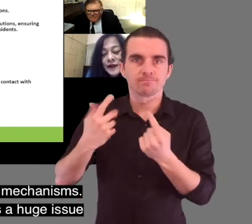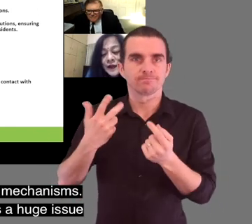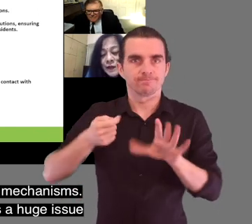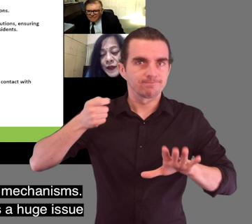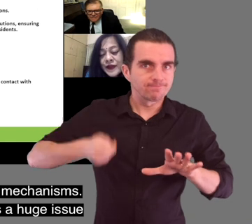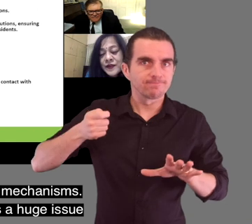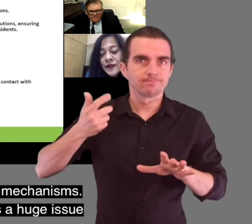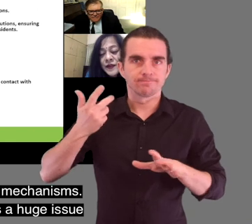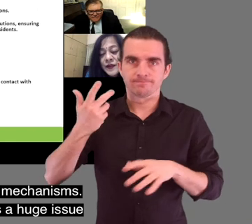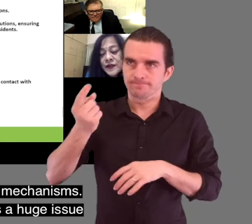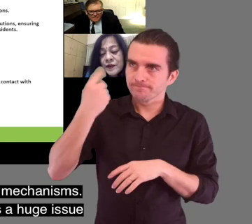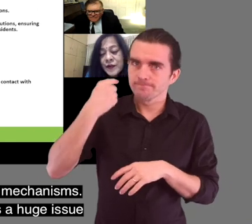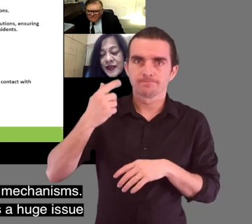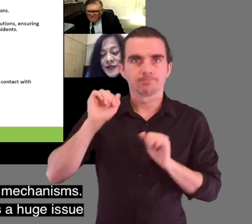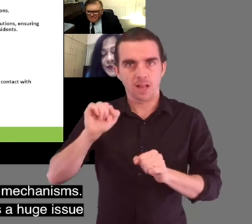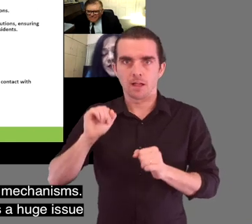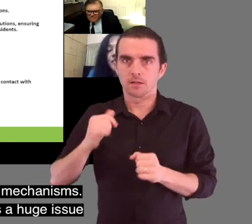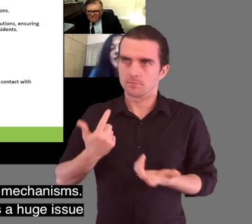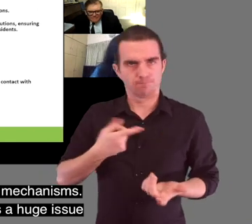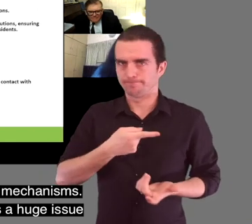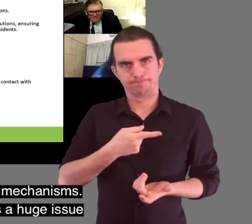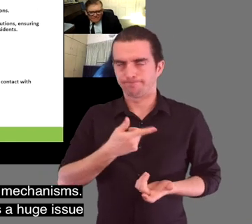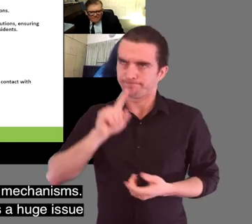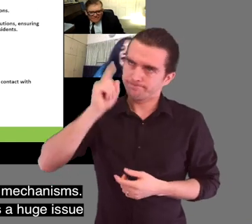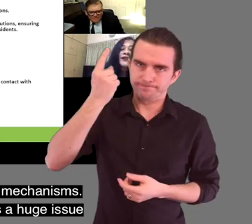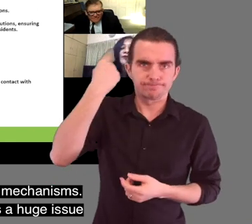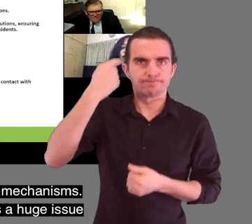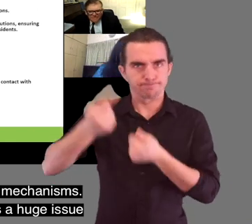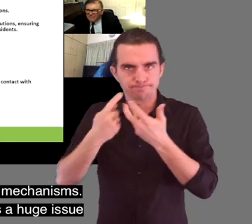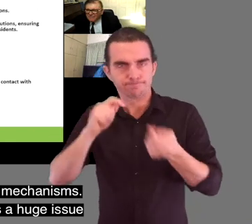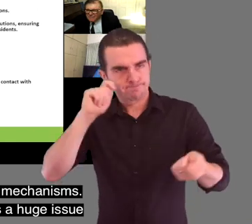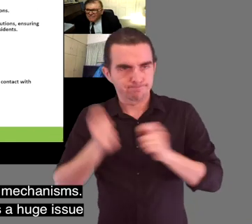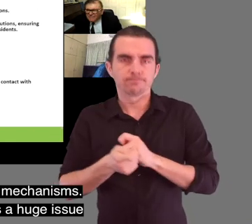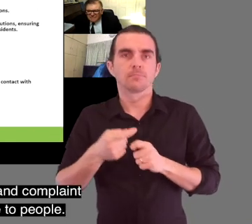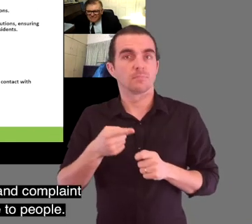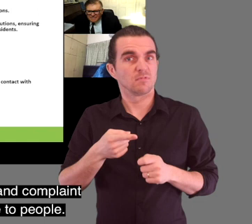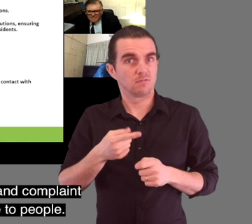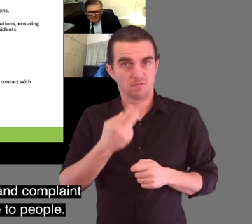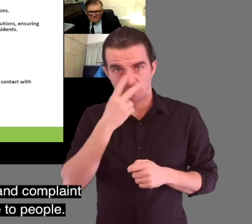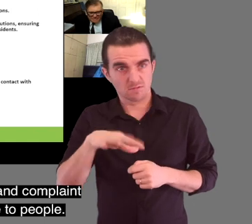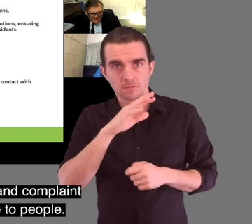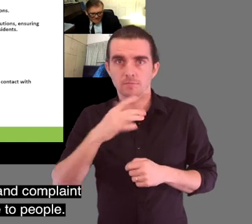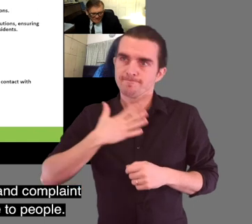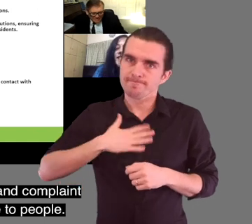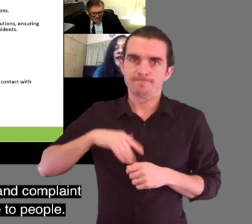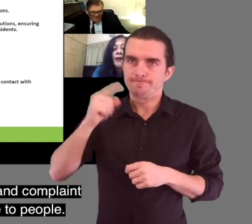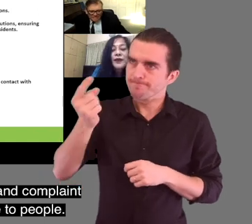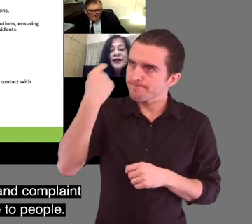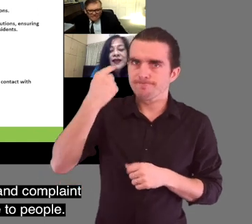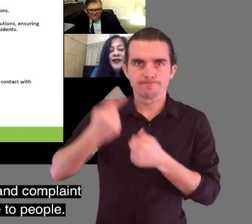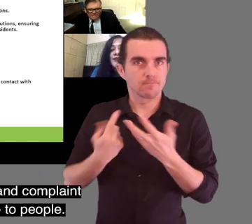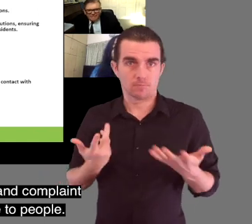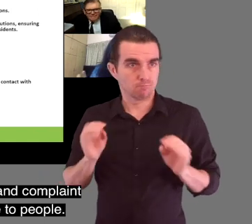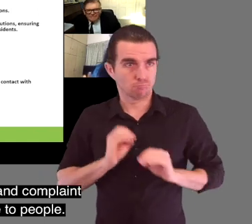and complaint mechanisms. See, complaint mechanism was a huge issue because most of the helplines and the